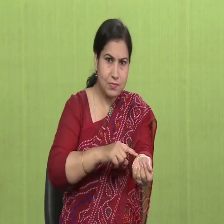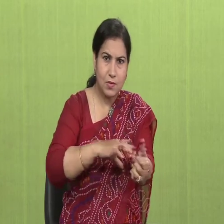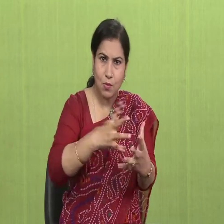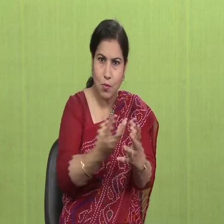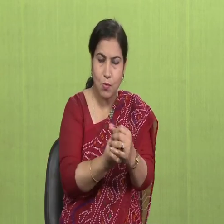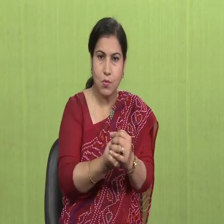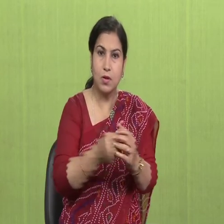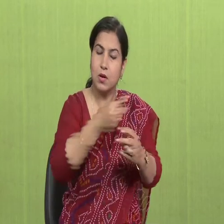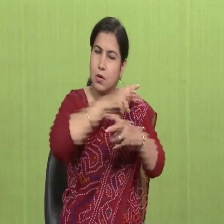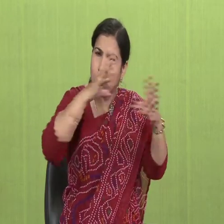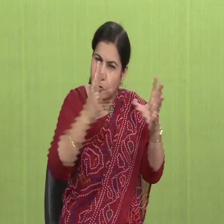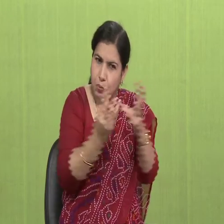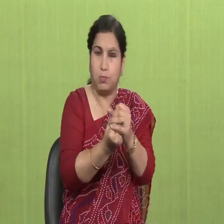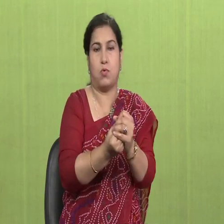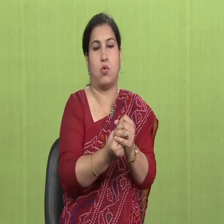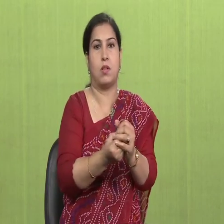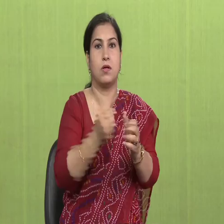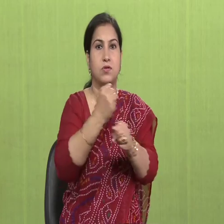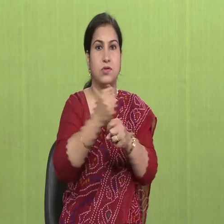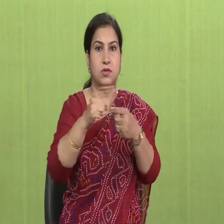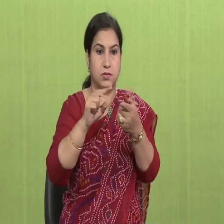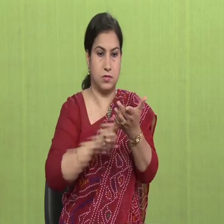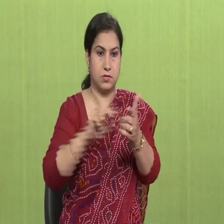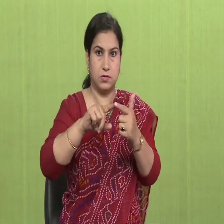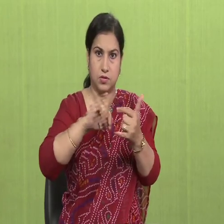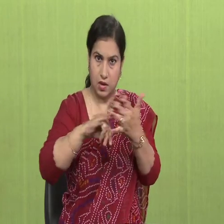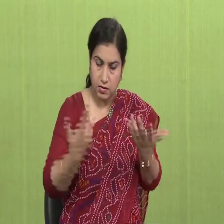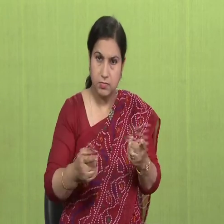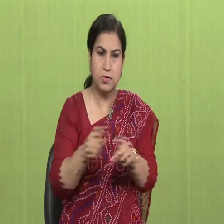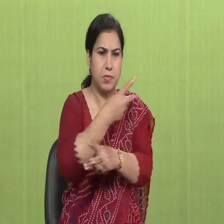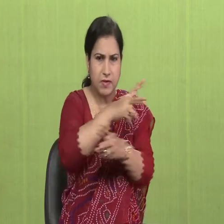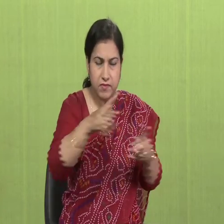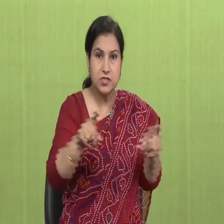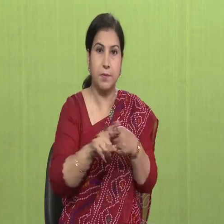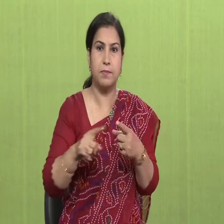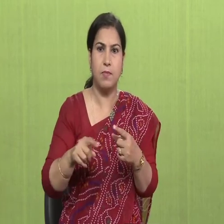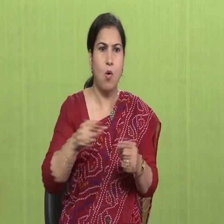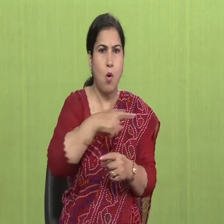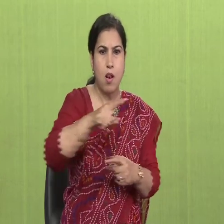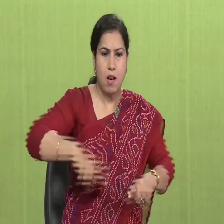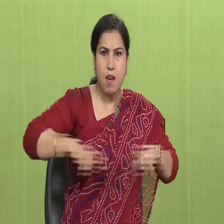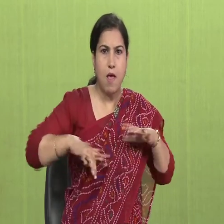species, and ecosystem of a region.